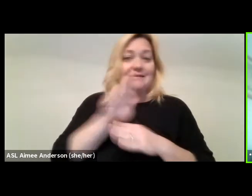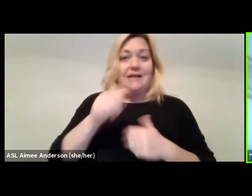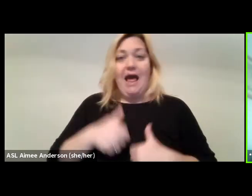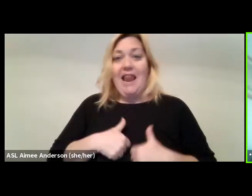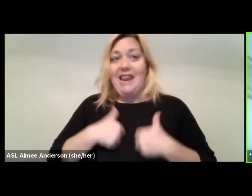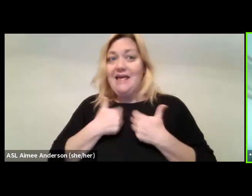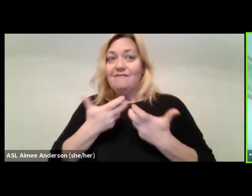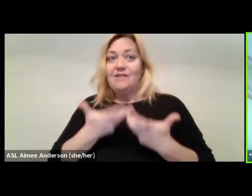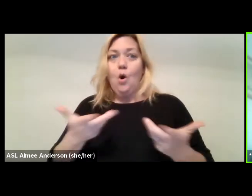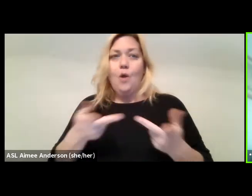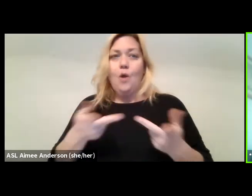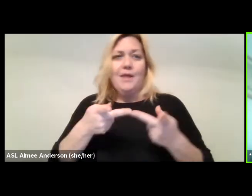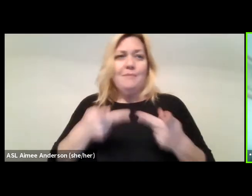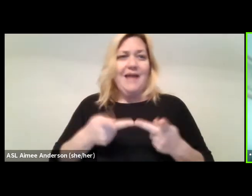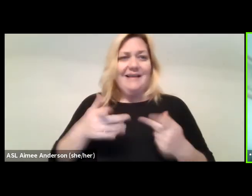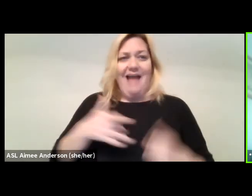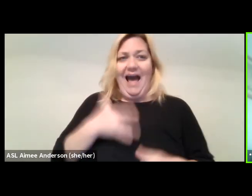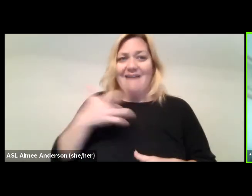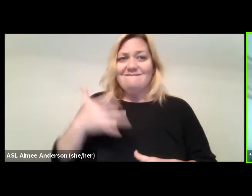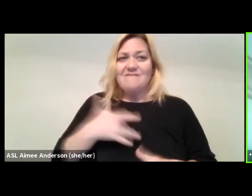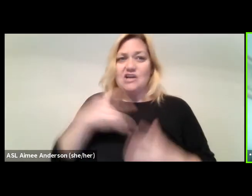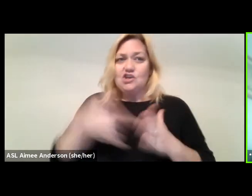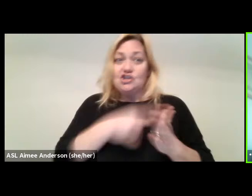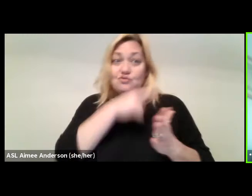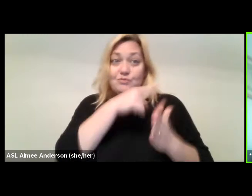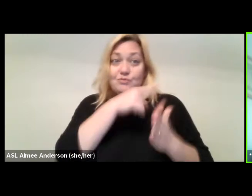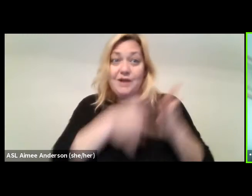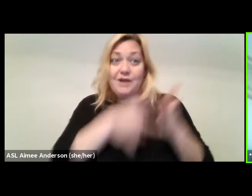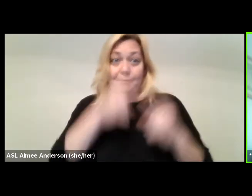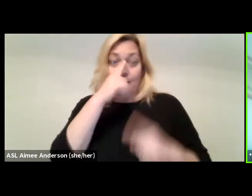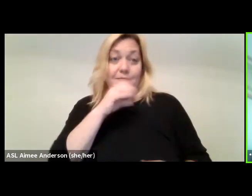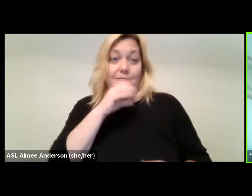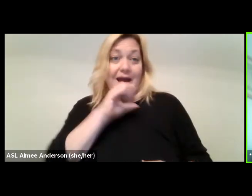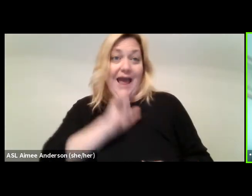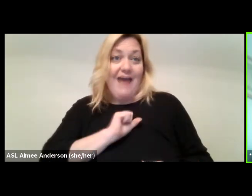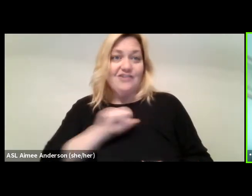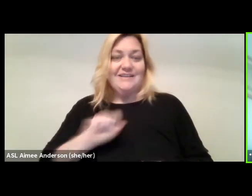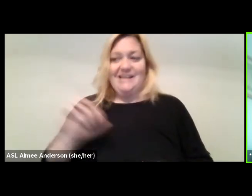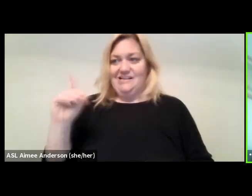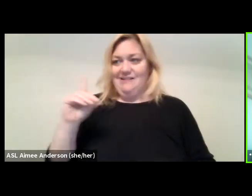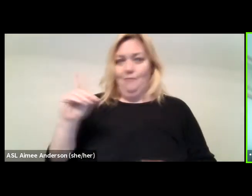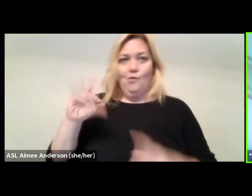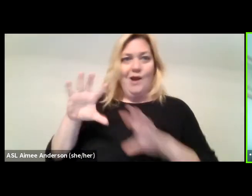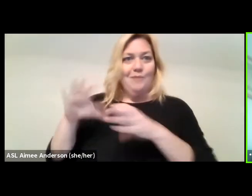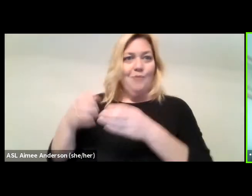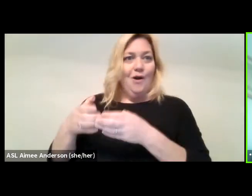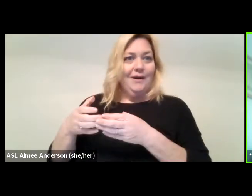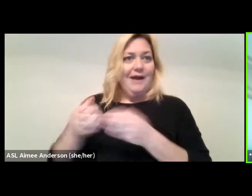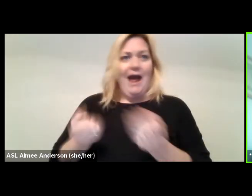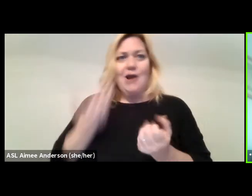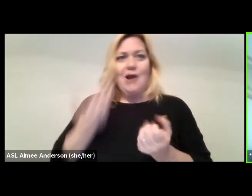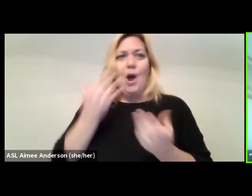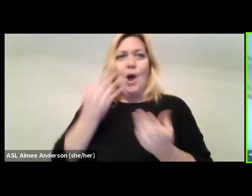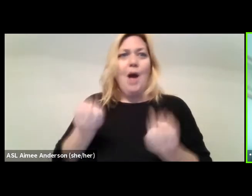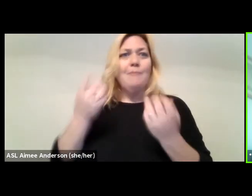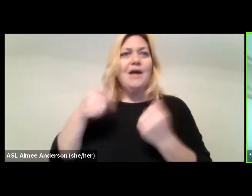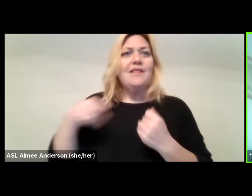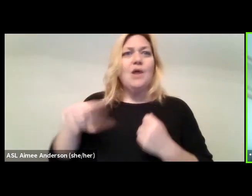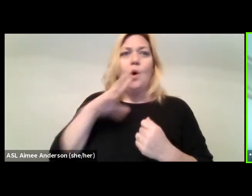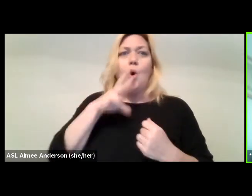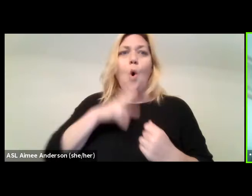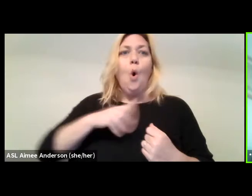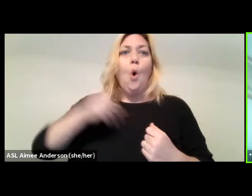only place that I feel discriminated against because of my age is in the Democratic Party. I don't know how many of the other older